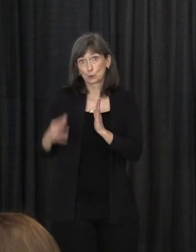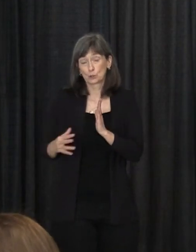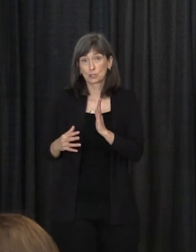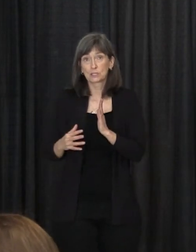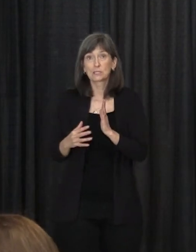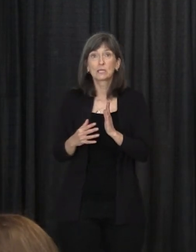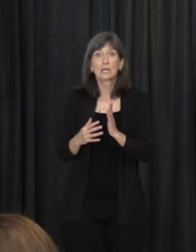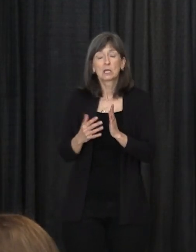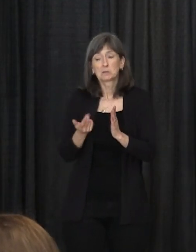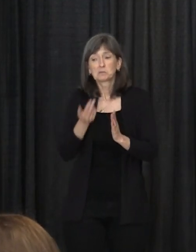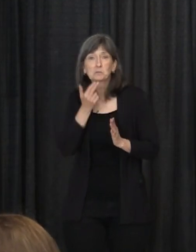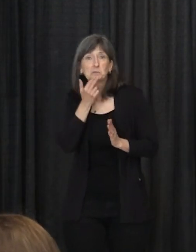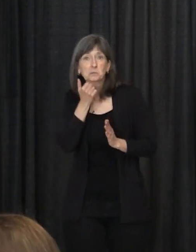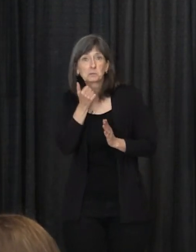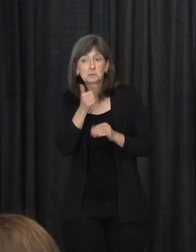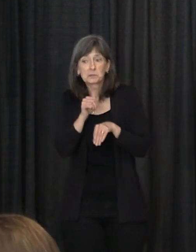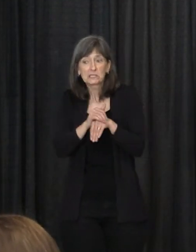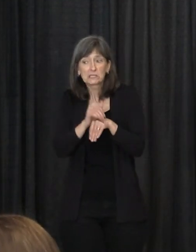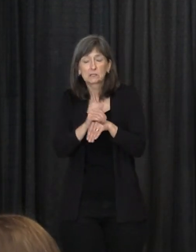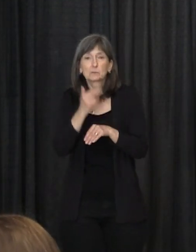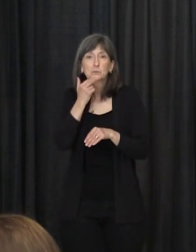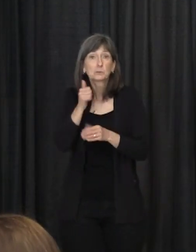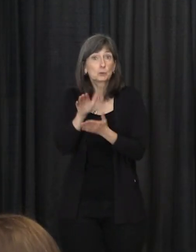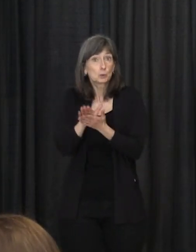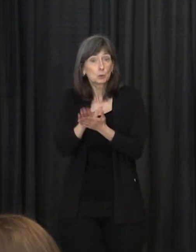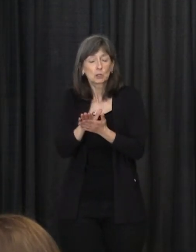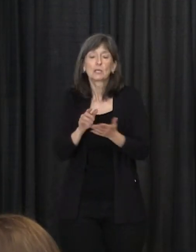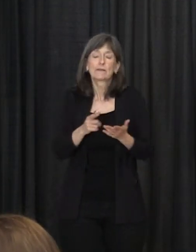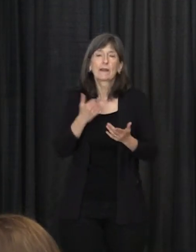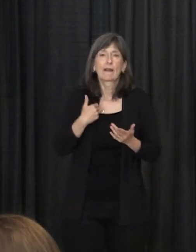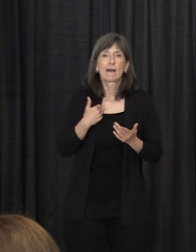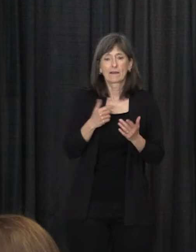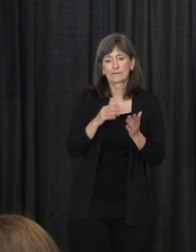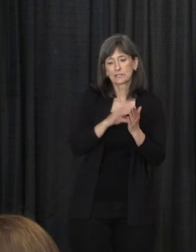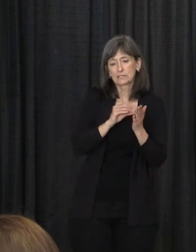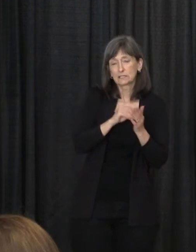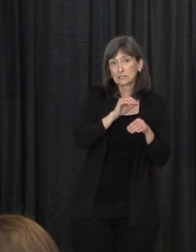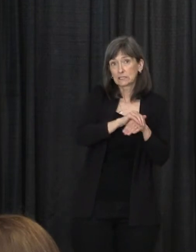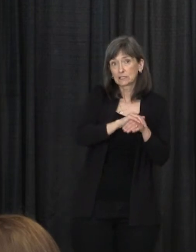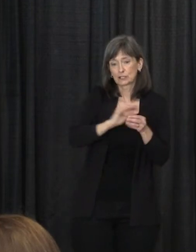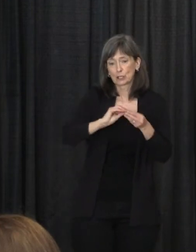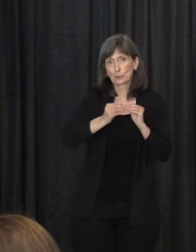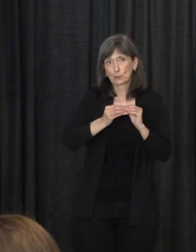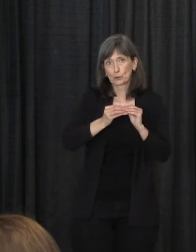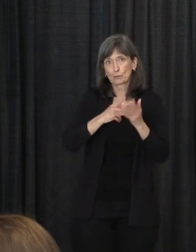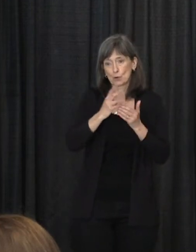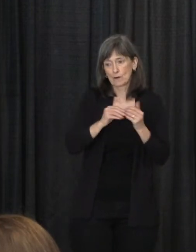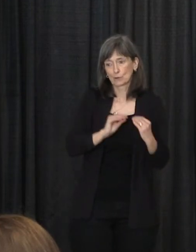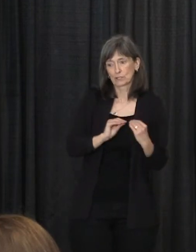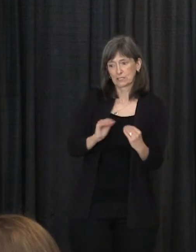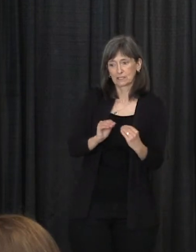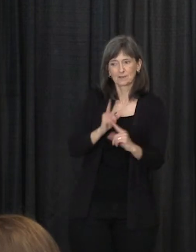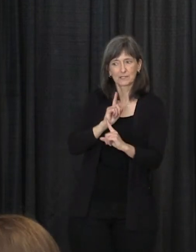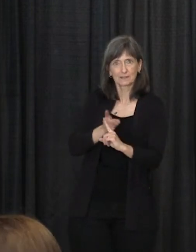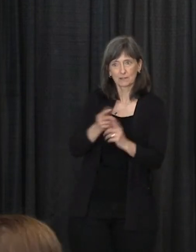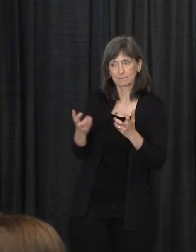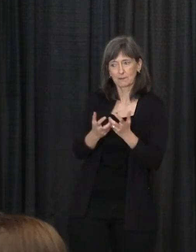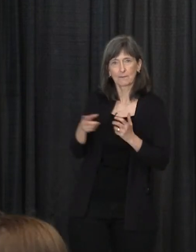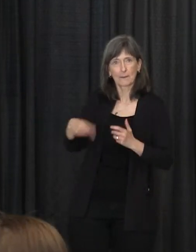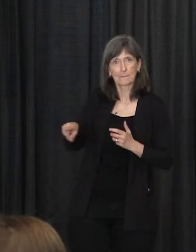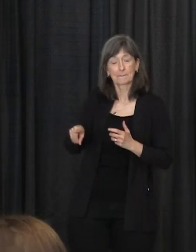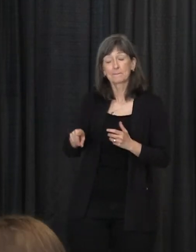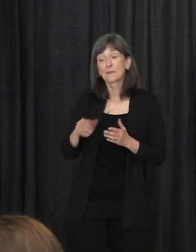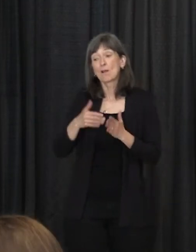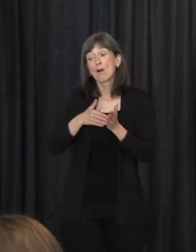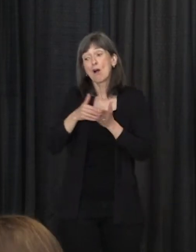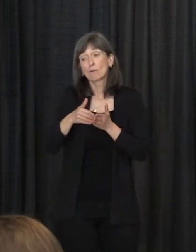with little or no prior schooling. The students in this program are often arriving in